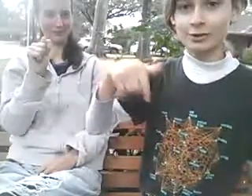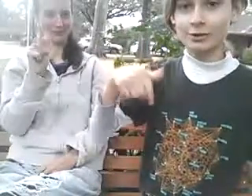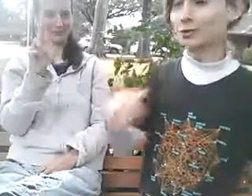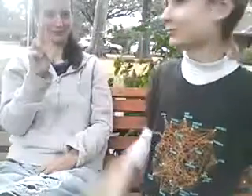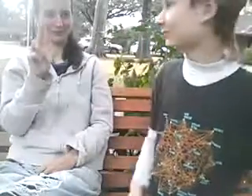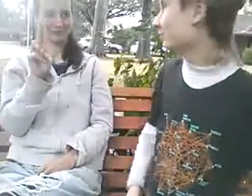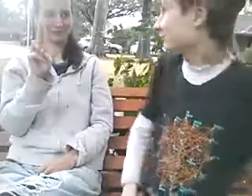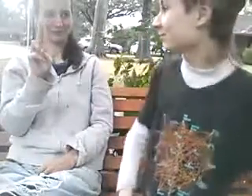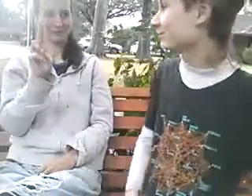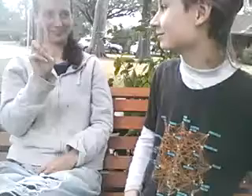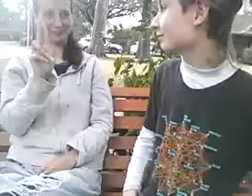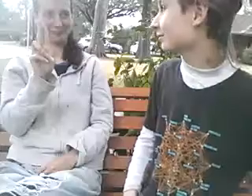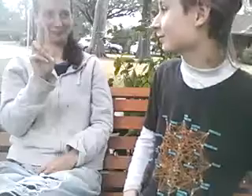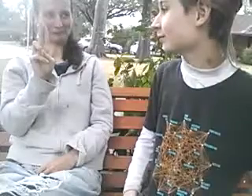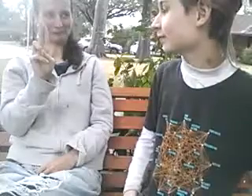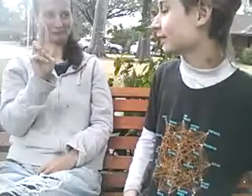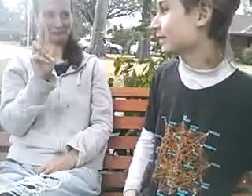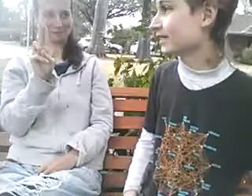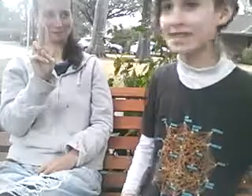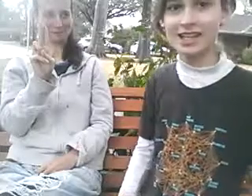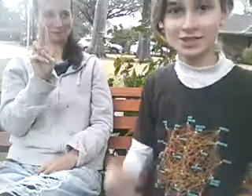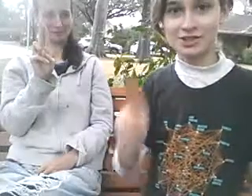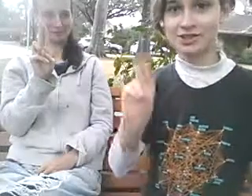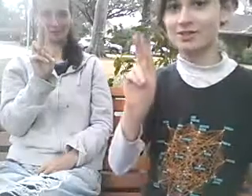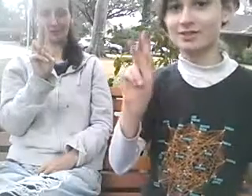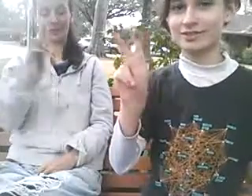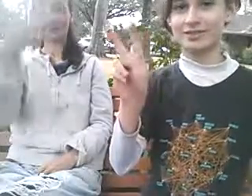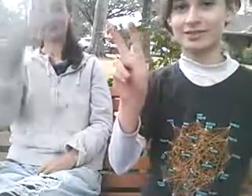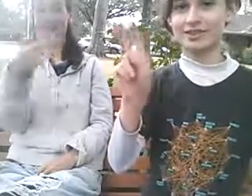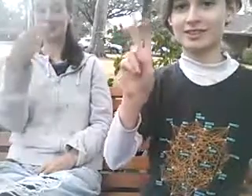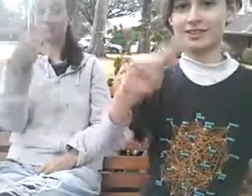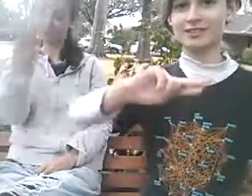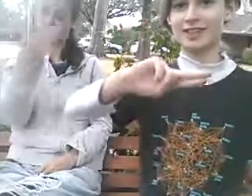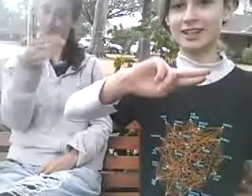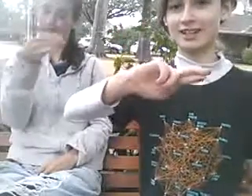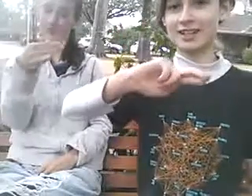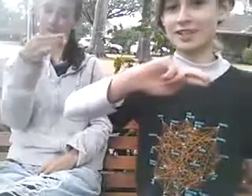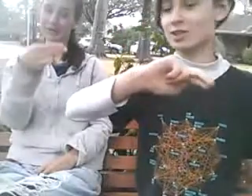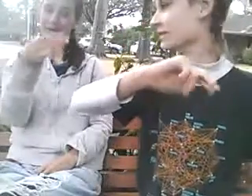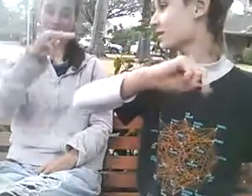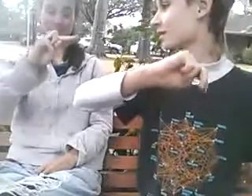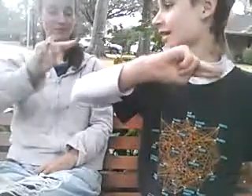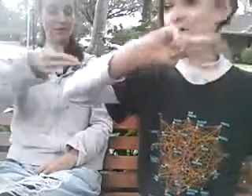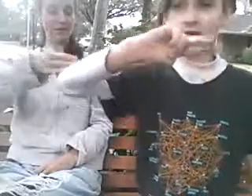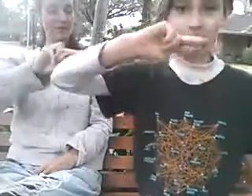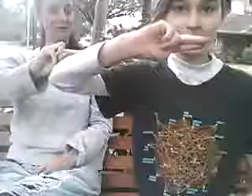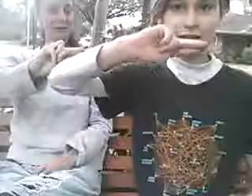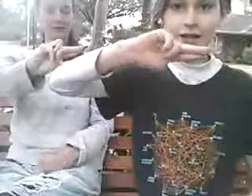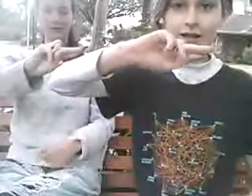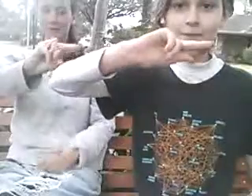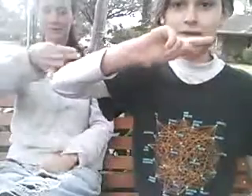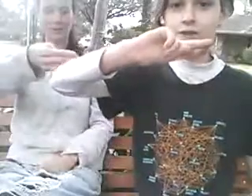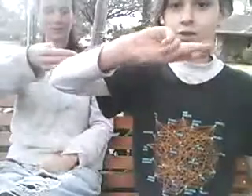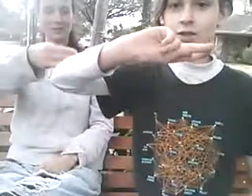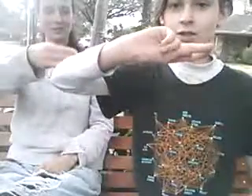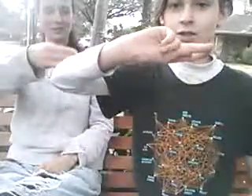U. That's H. Nah, that's the reason why it's Right, important because that you H do is H is to the side. Wait, flip the H is to the side with a